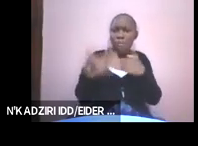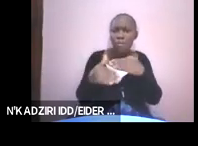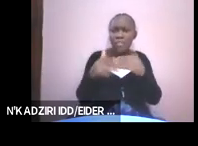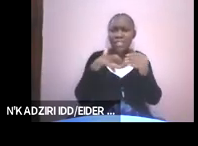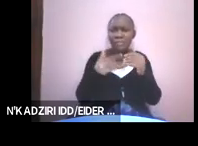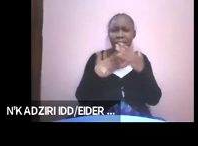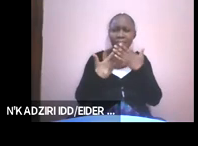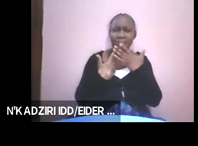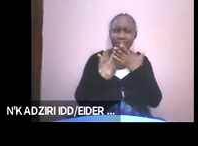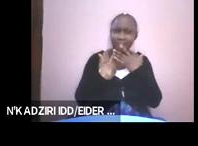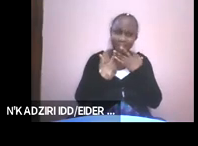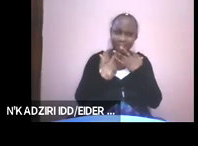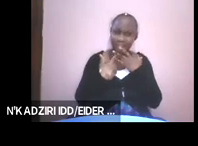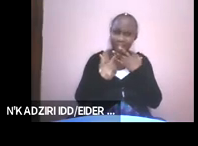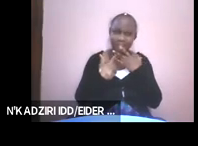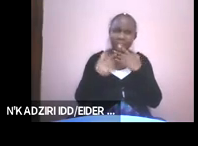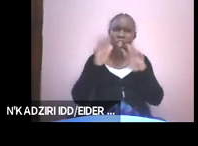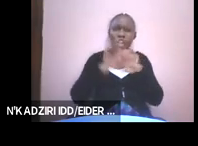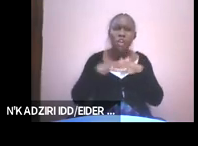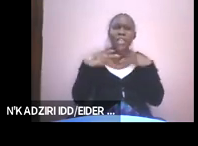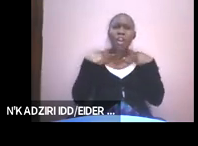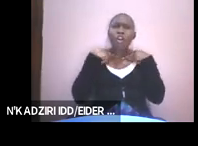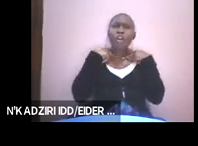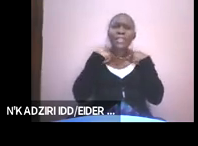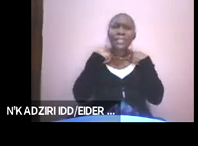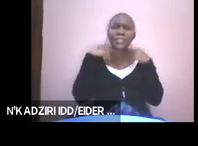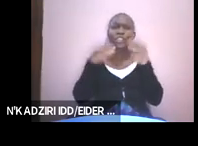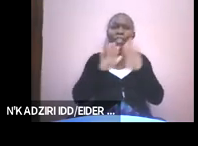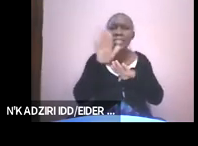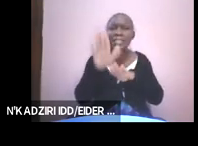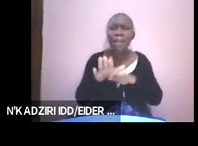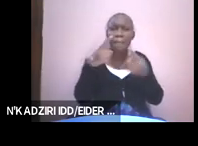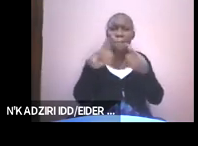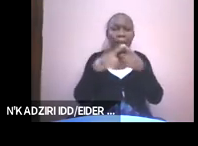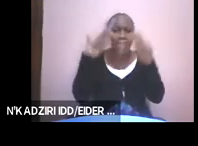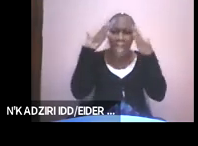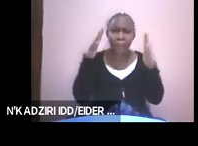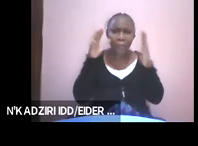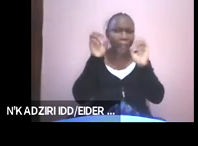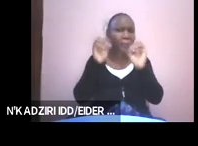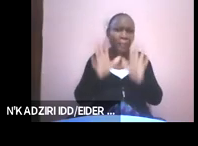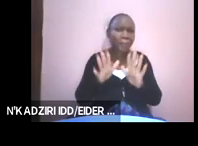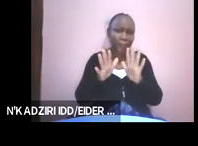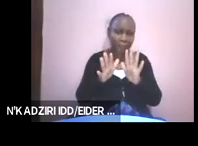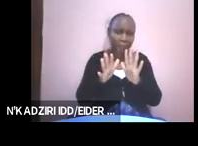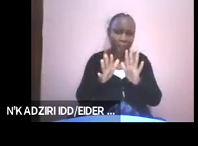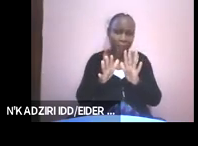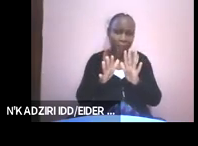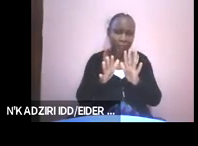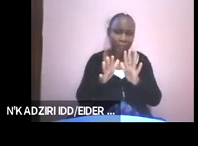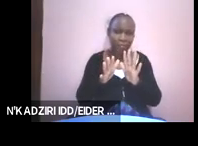stay in the colonization stage, but they are not aware of it. Probably they are